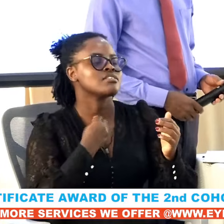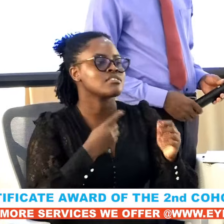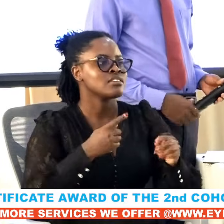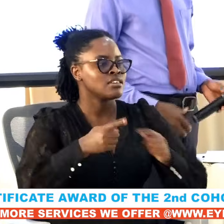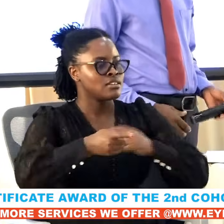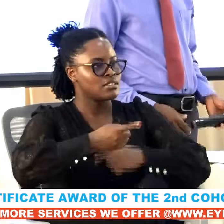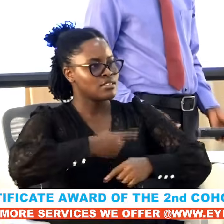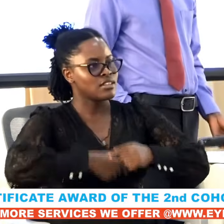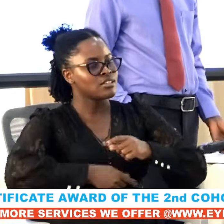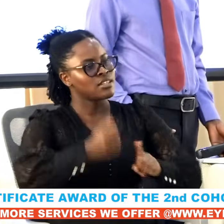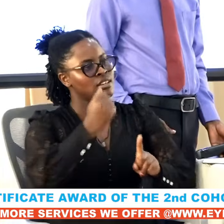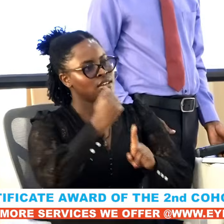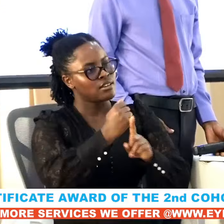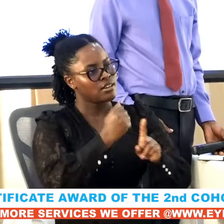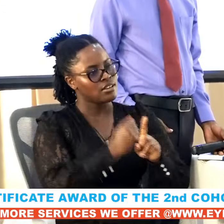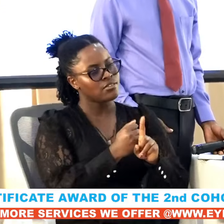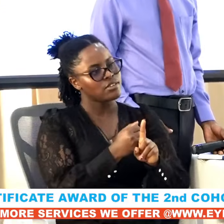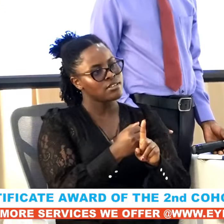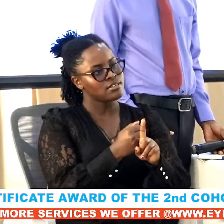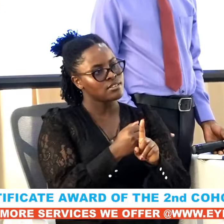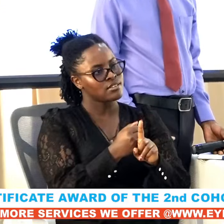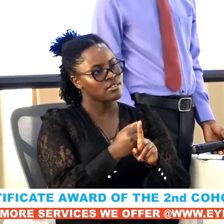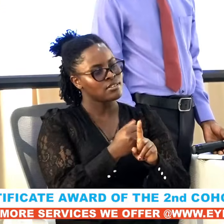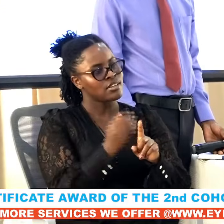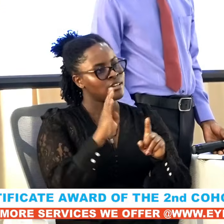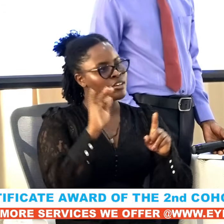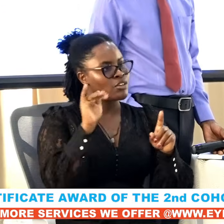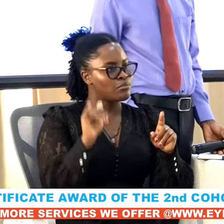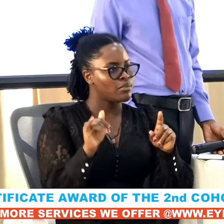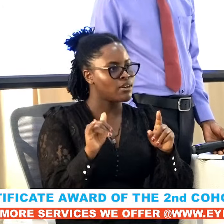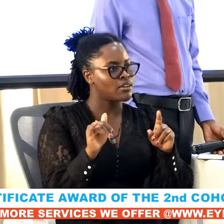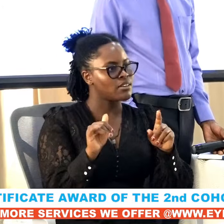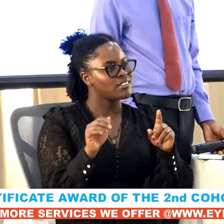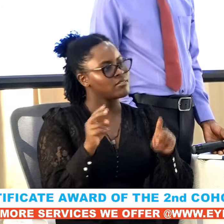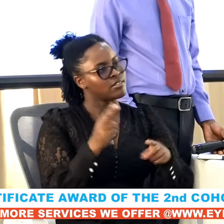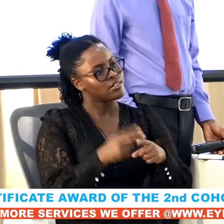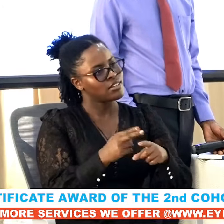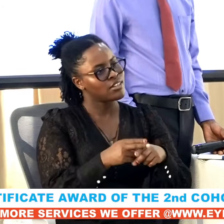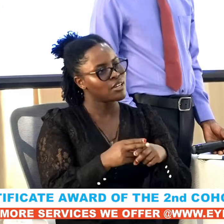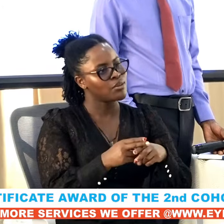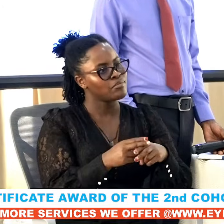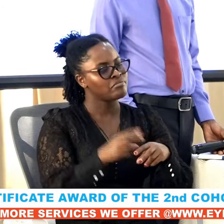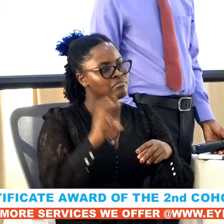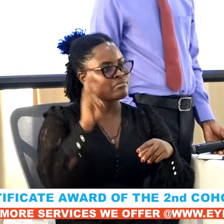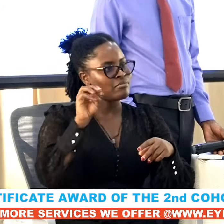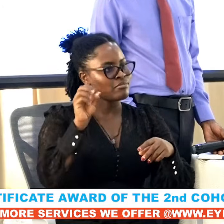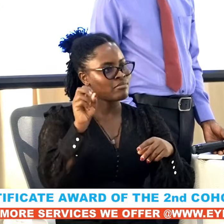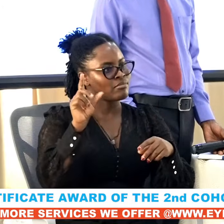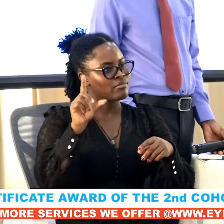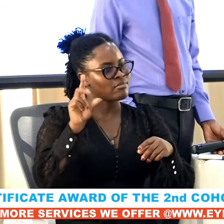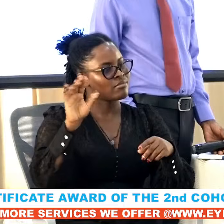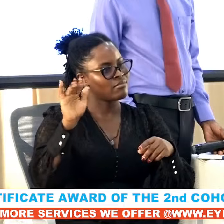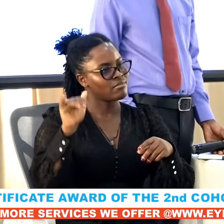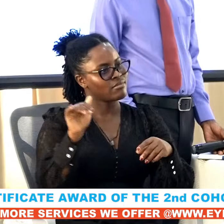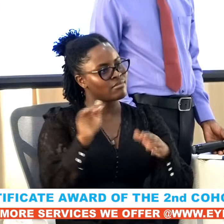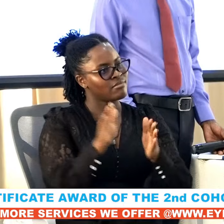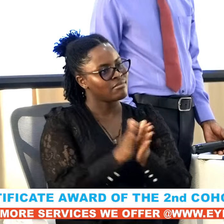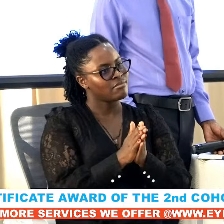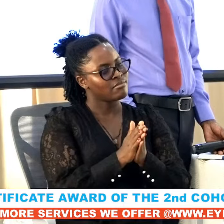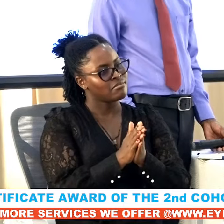advocacy by Madam Goretti Turyahirwa. Then we'll have our guest